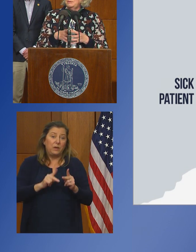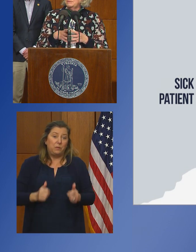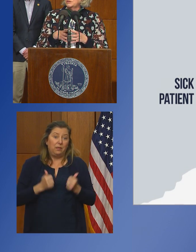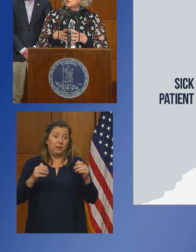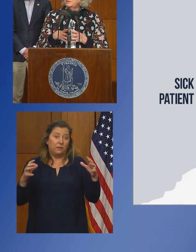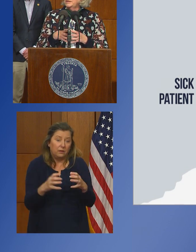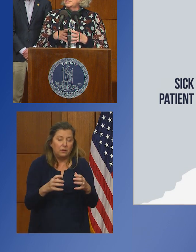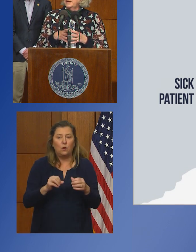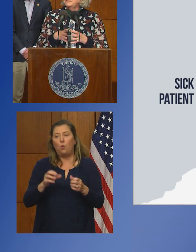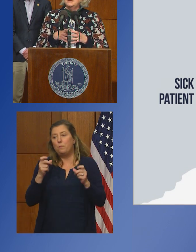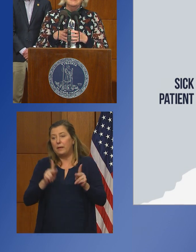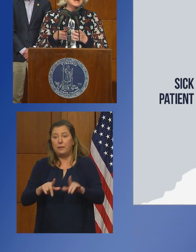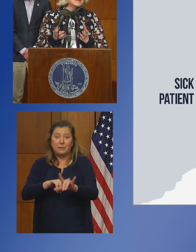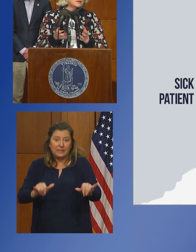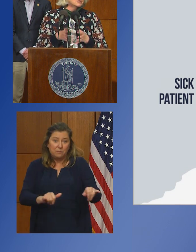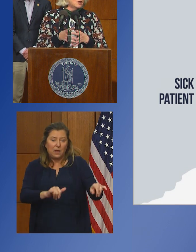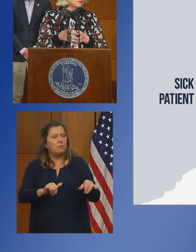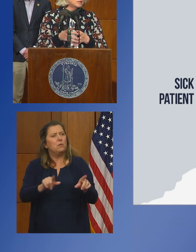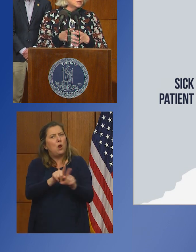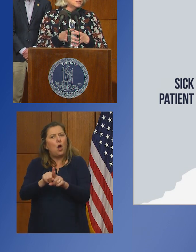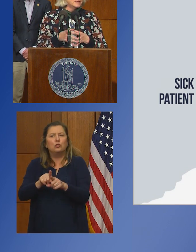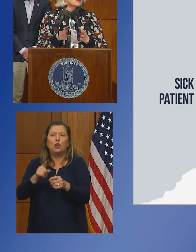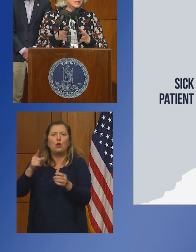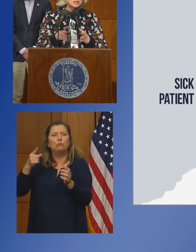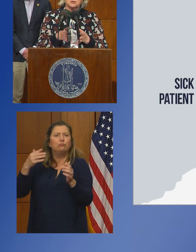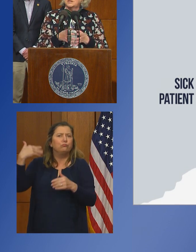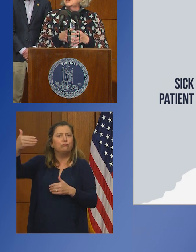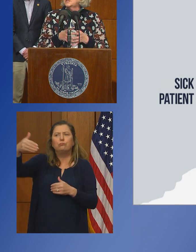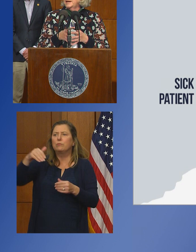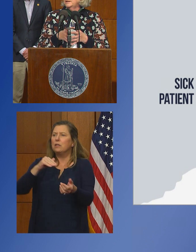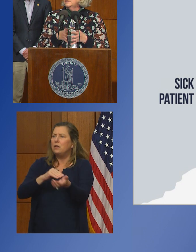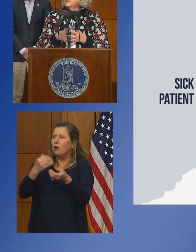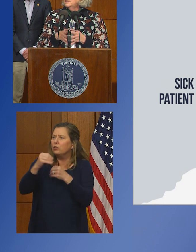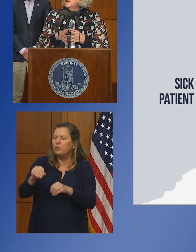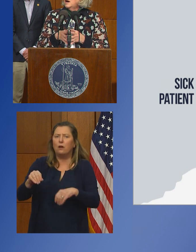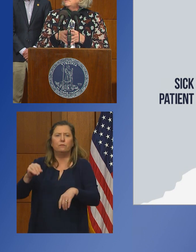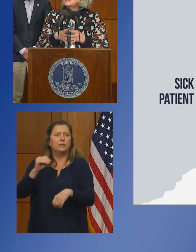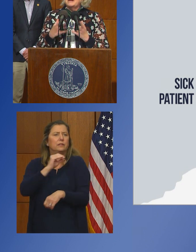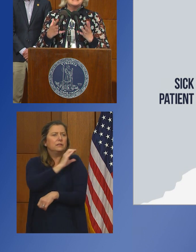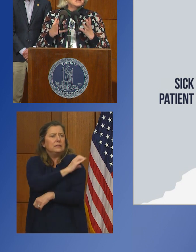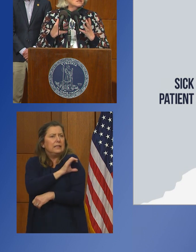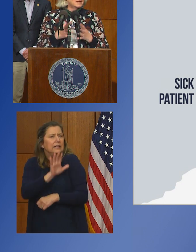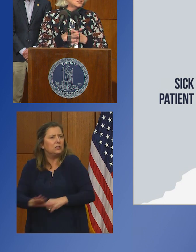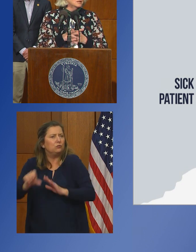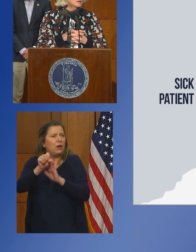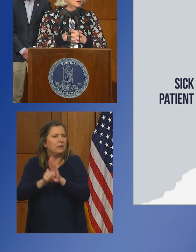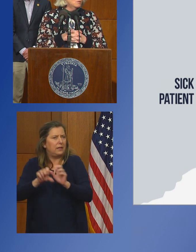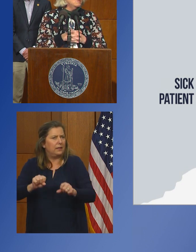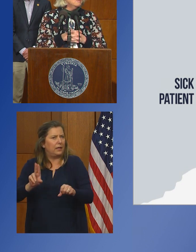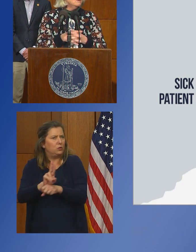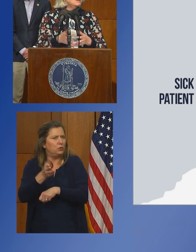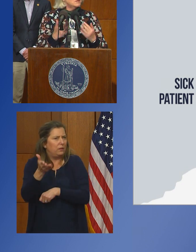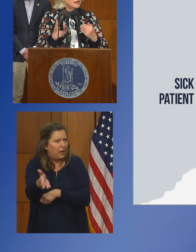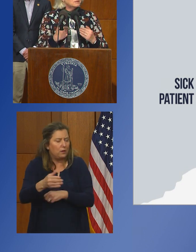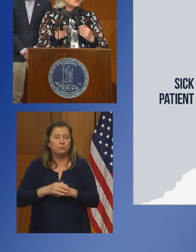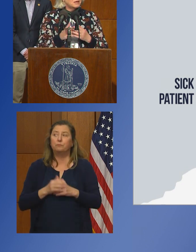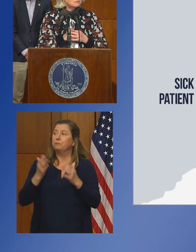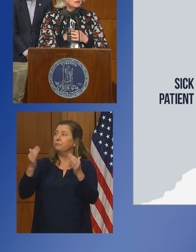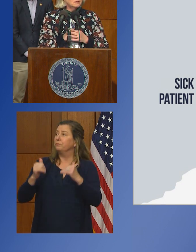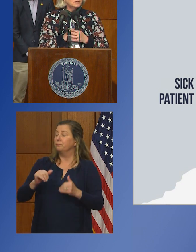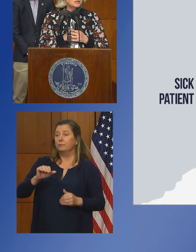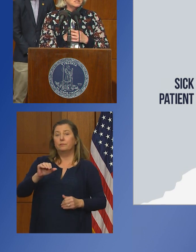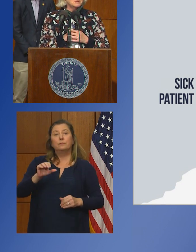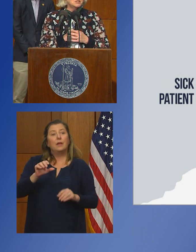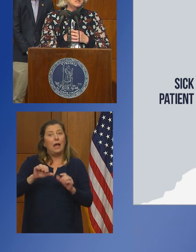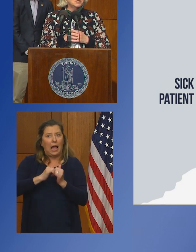test a lot of people in a short period of time, but in doctors' offices and clinics across the state. Specimen collection. When we move to the nasal